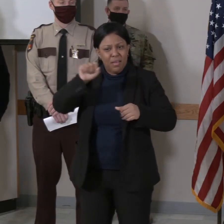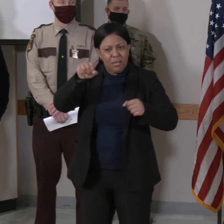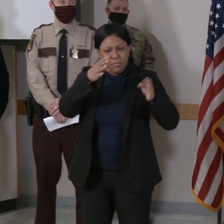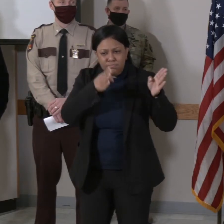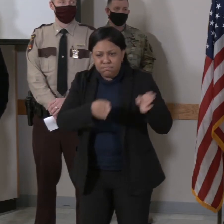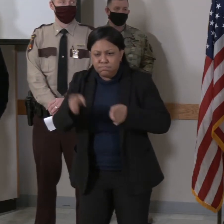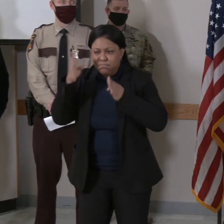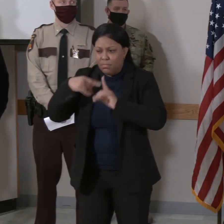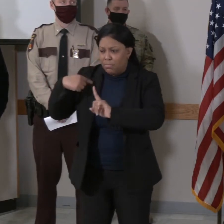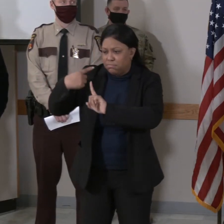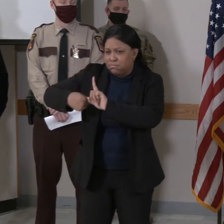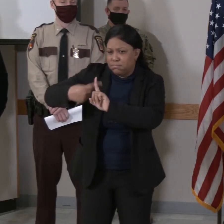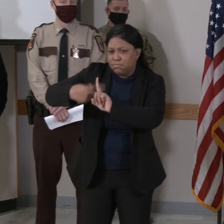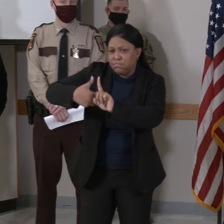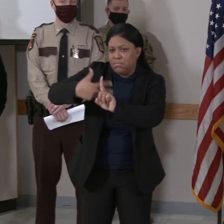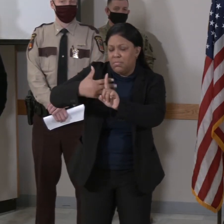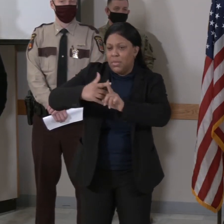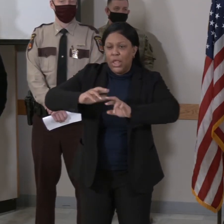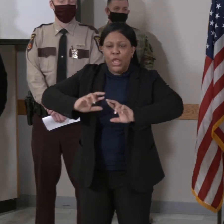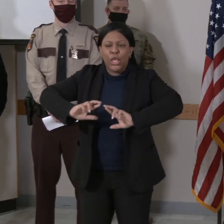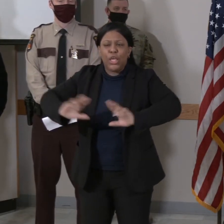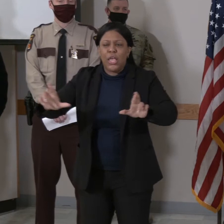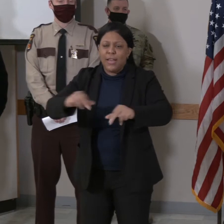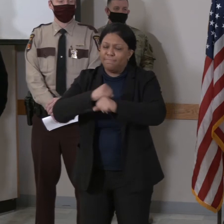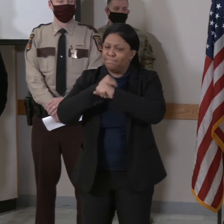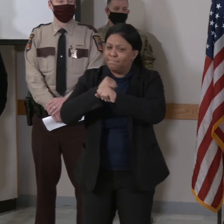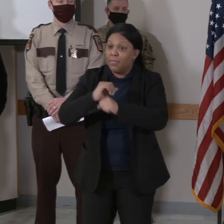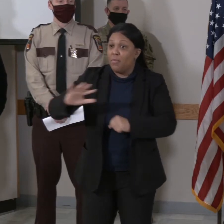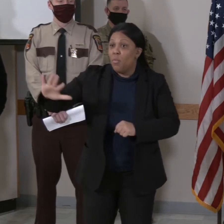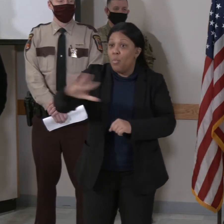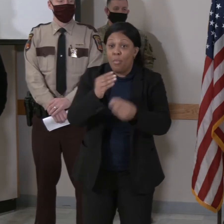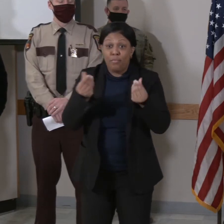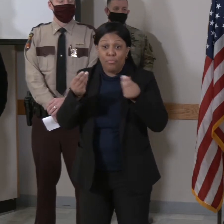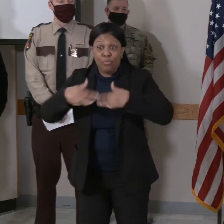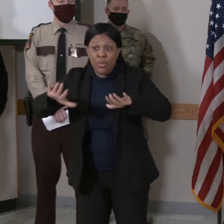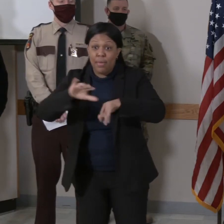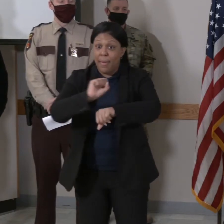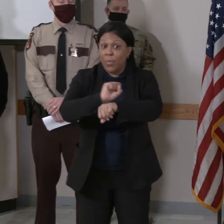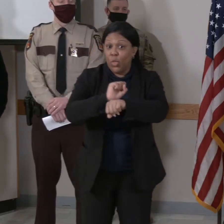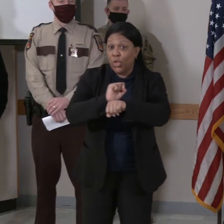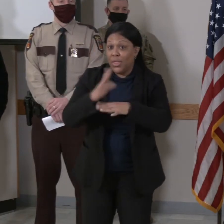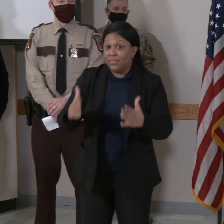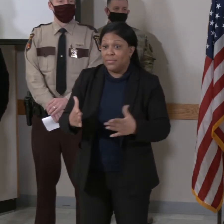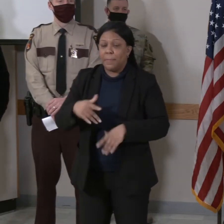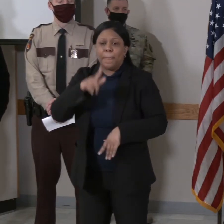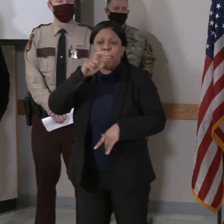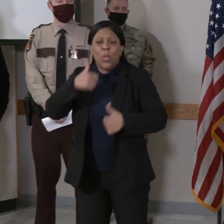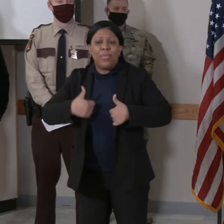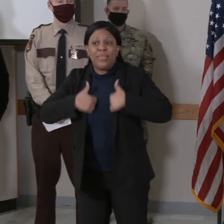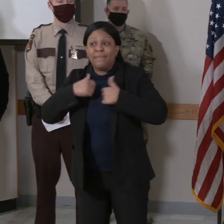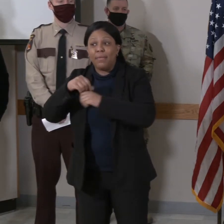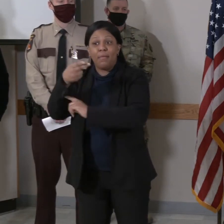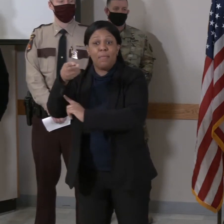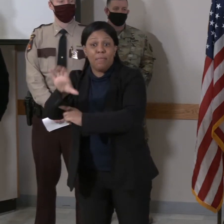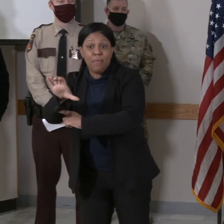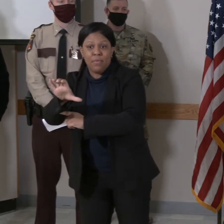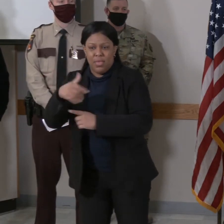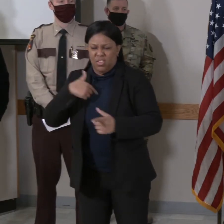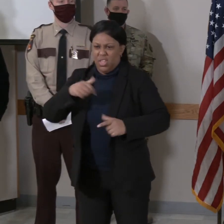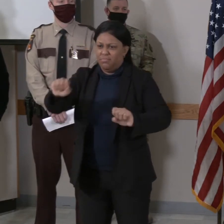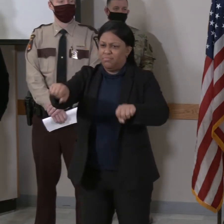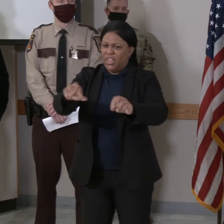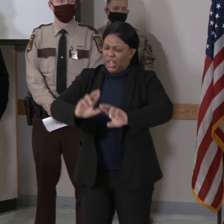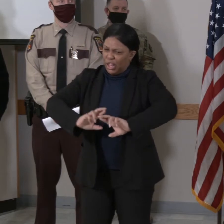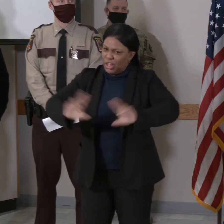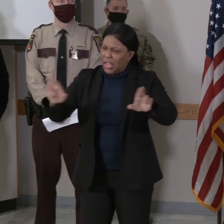property, employees, and the citizens of Hennepin County. I also make a nice note of, I'm